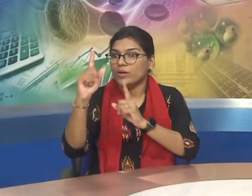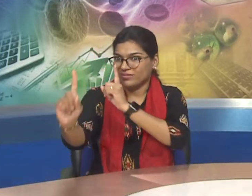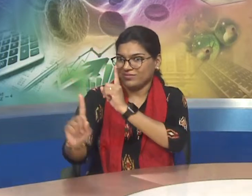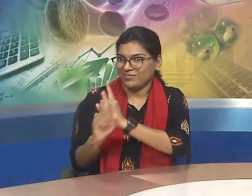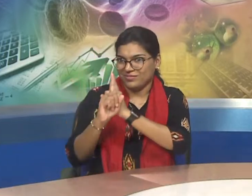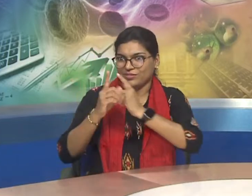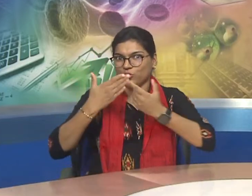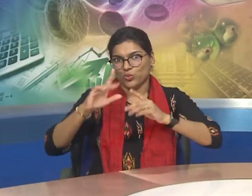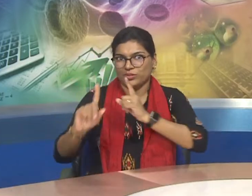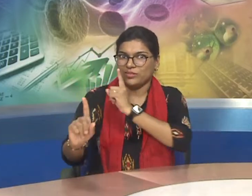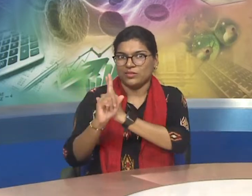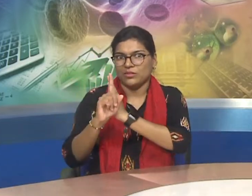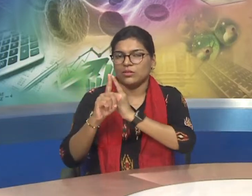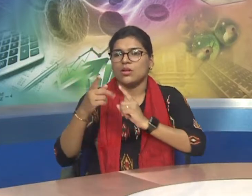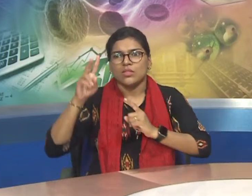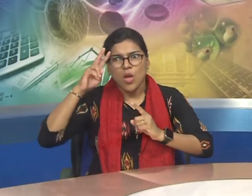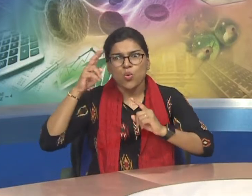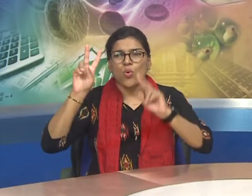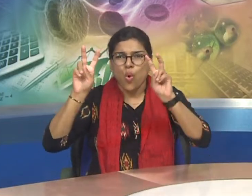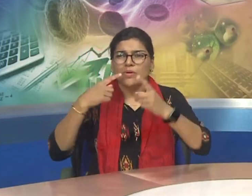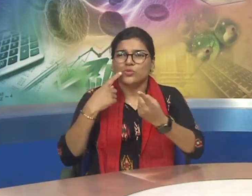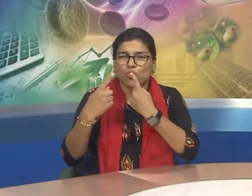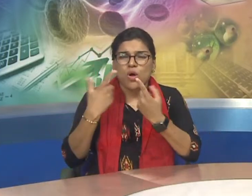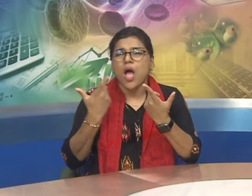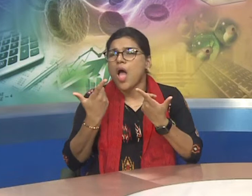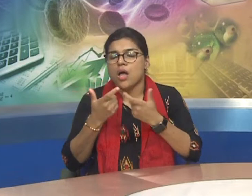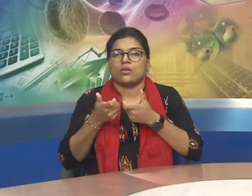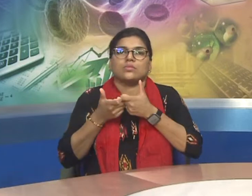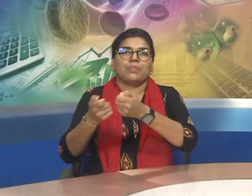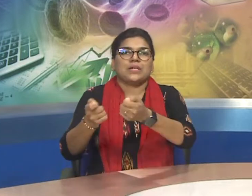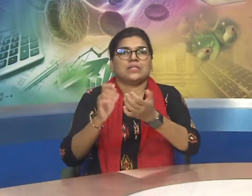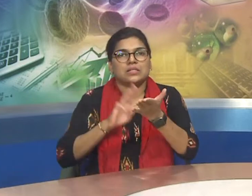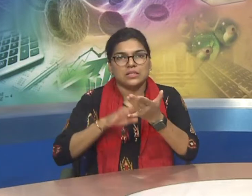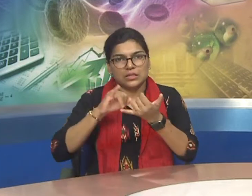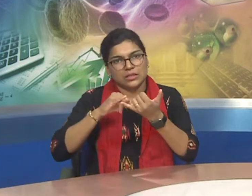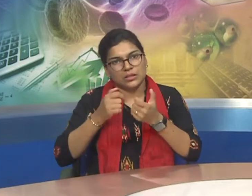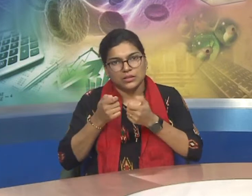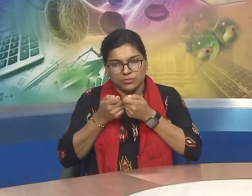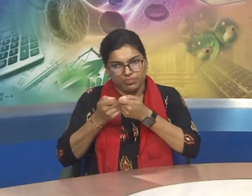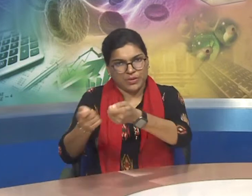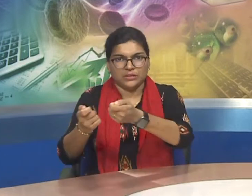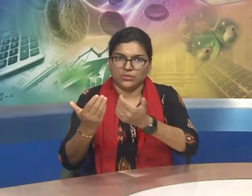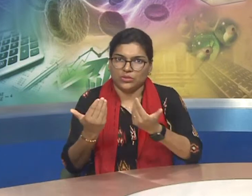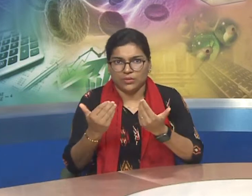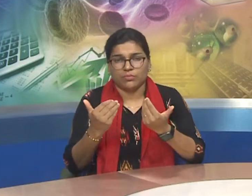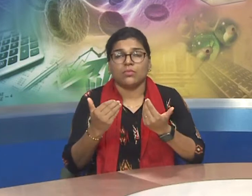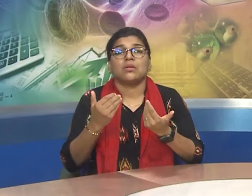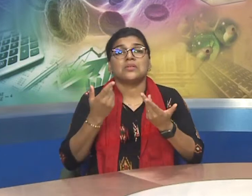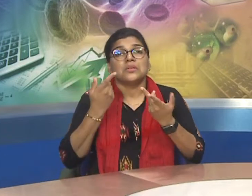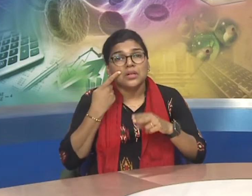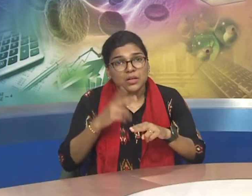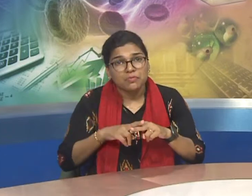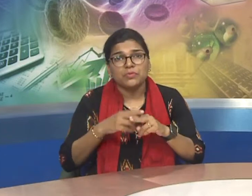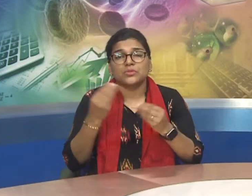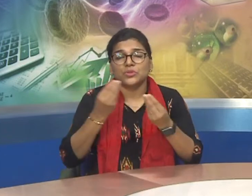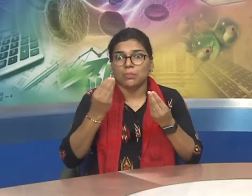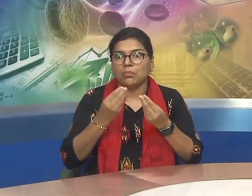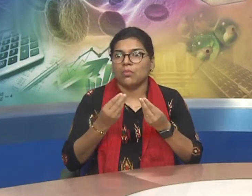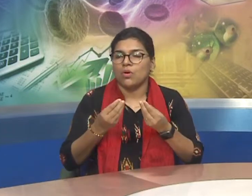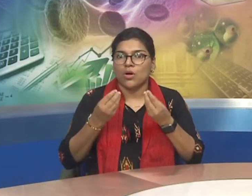So it generates message for the library staff and users. Also, it is required to generate reports on